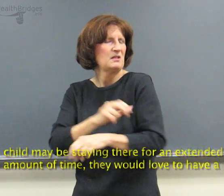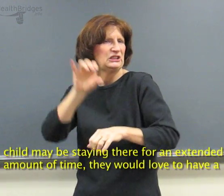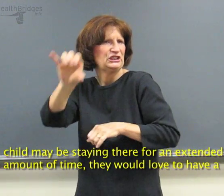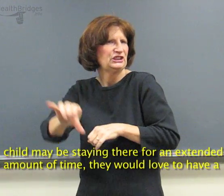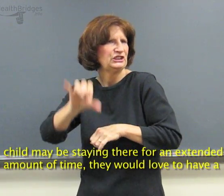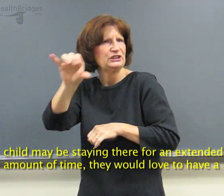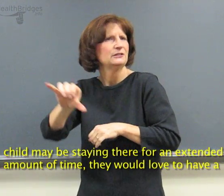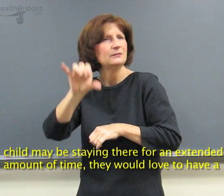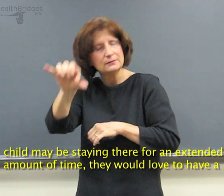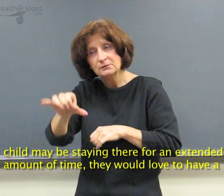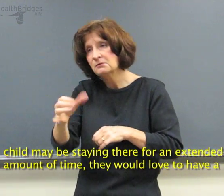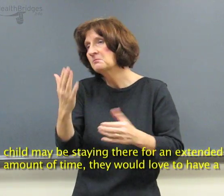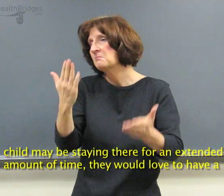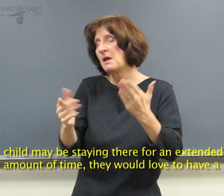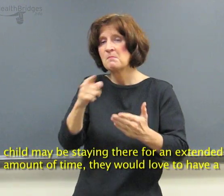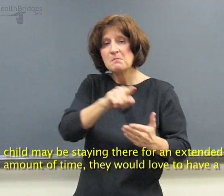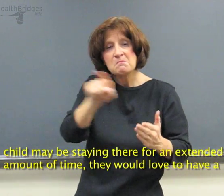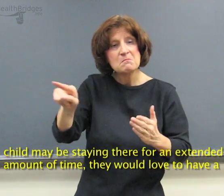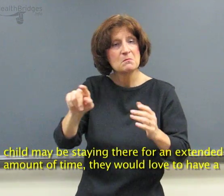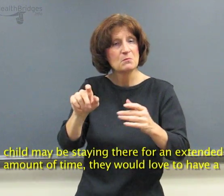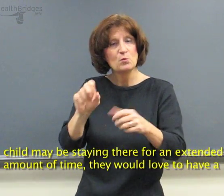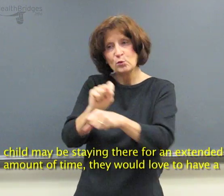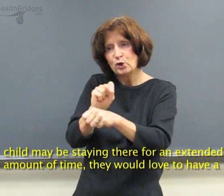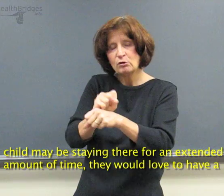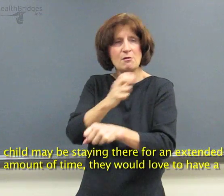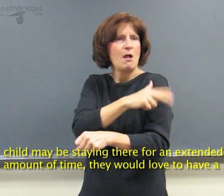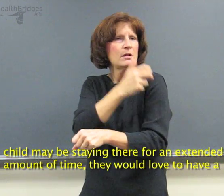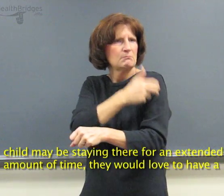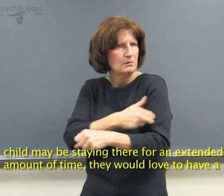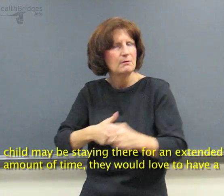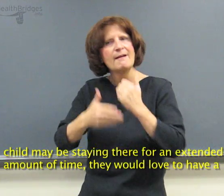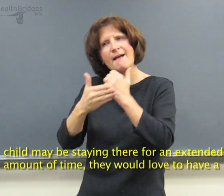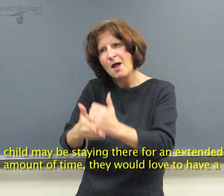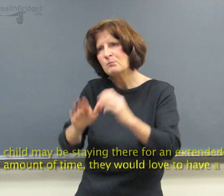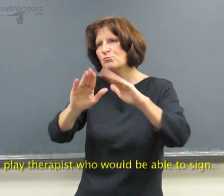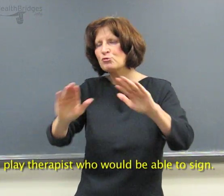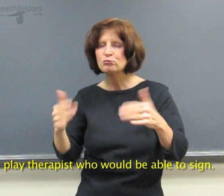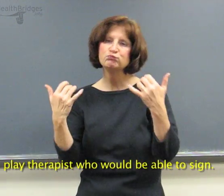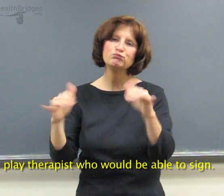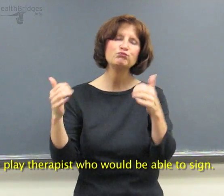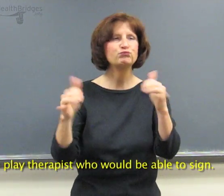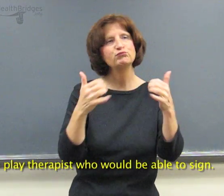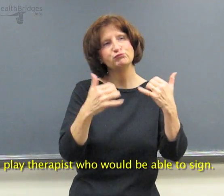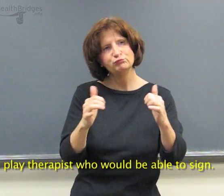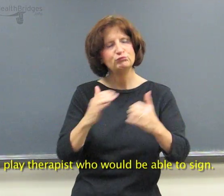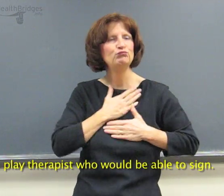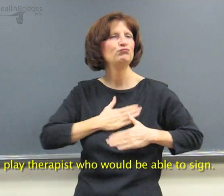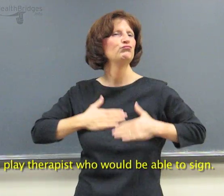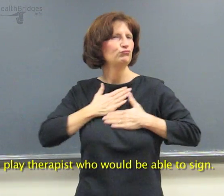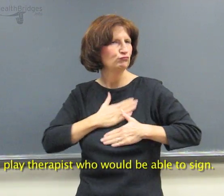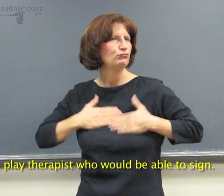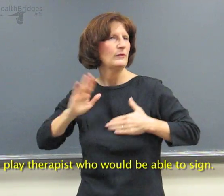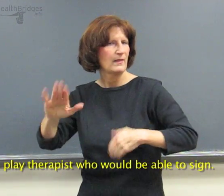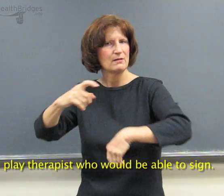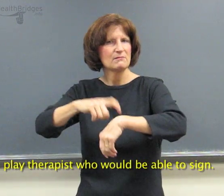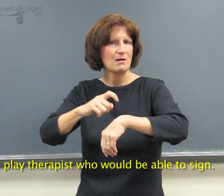to access, such as their child has become ill and going to the hospital, and that child may be staying there for an extended amount of